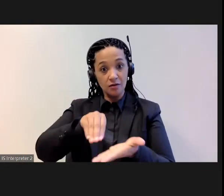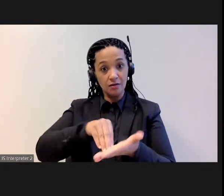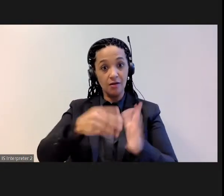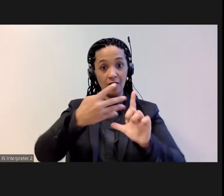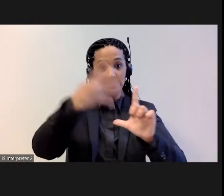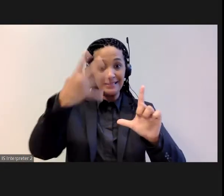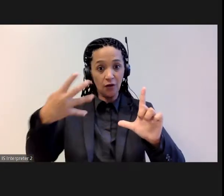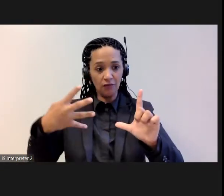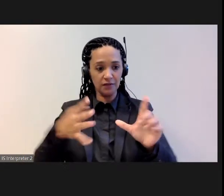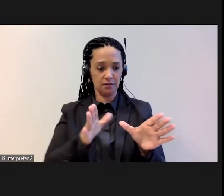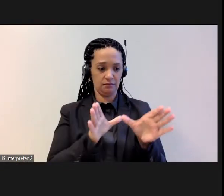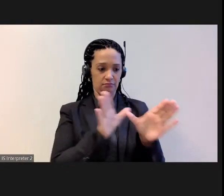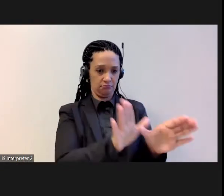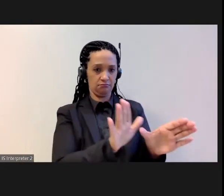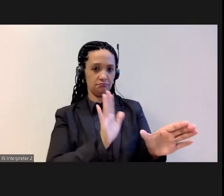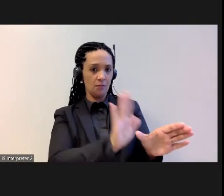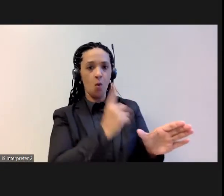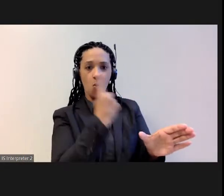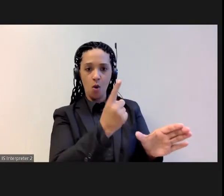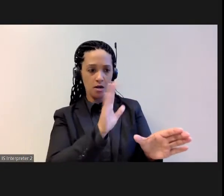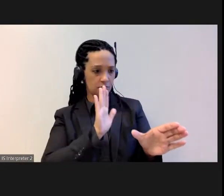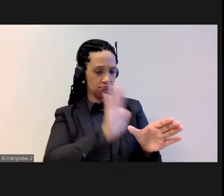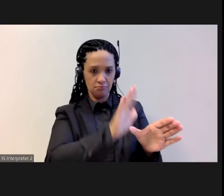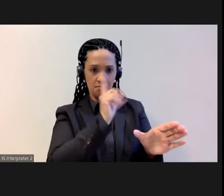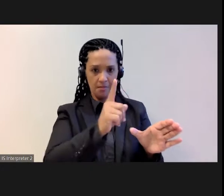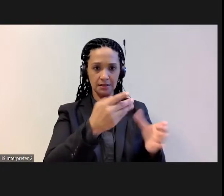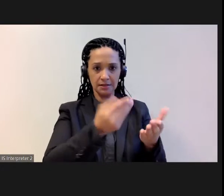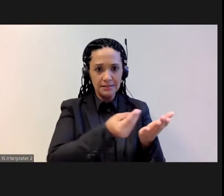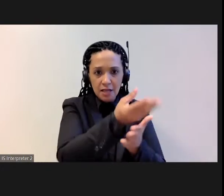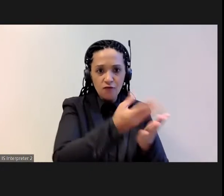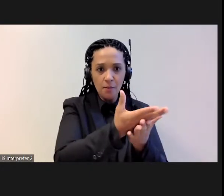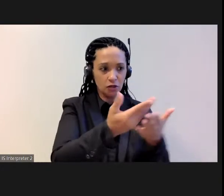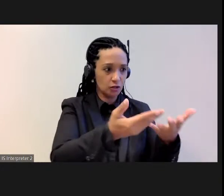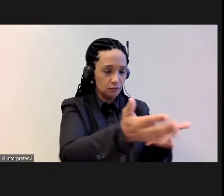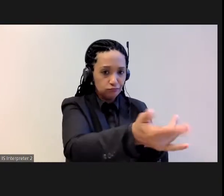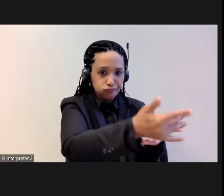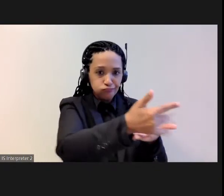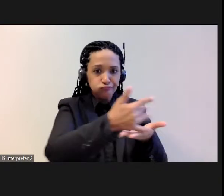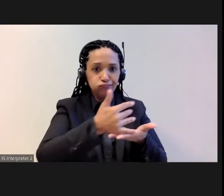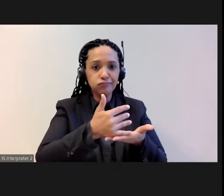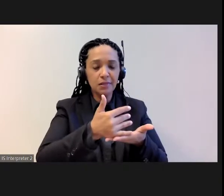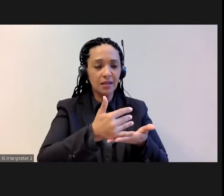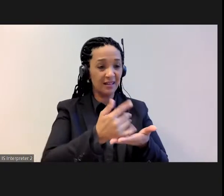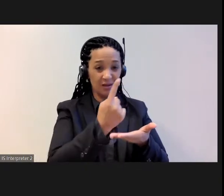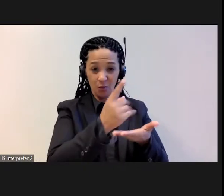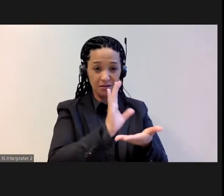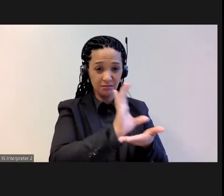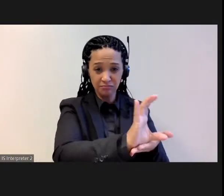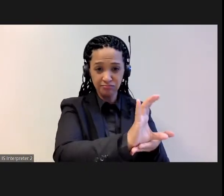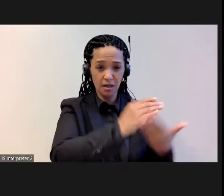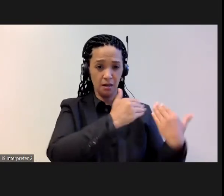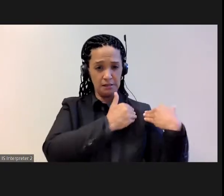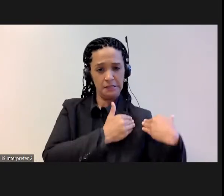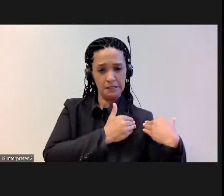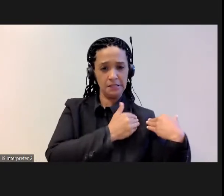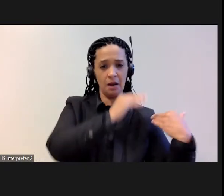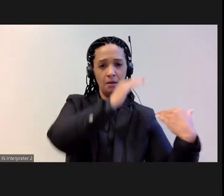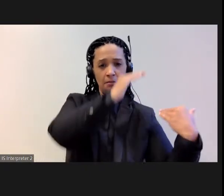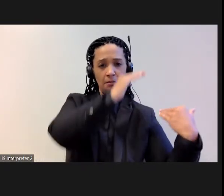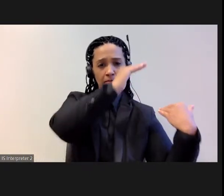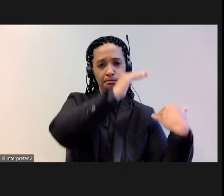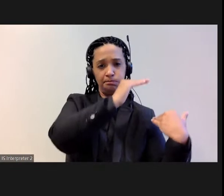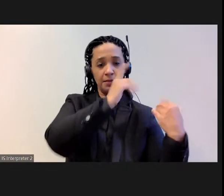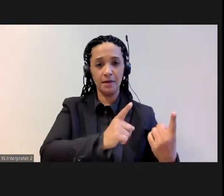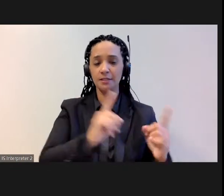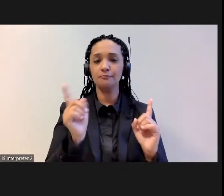only producers of data and statistics that we actually need to implement these